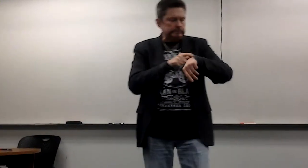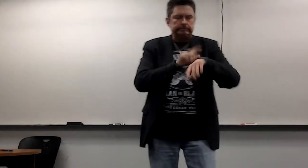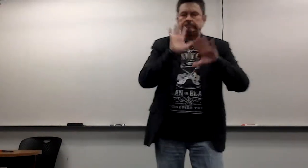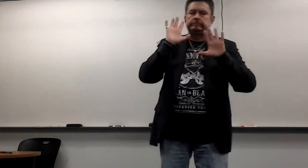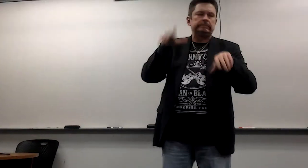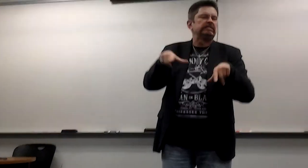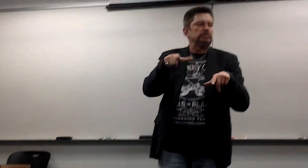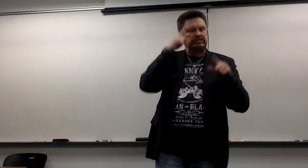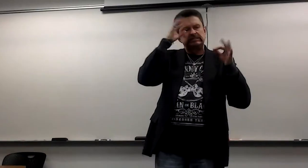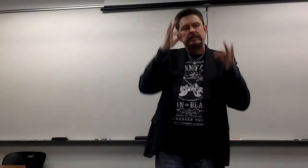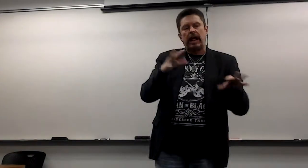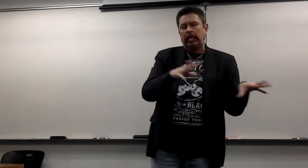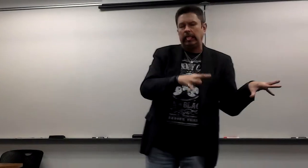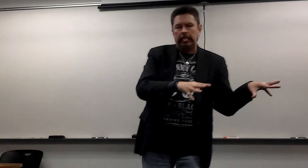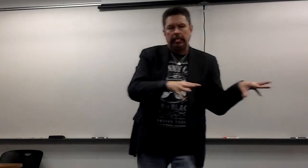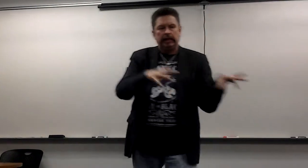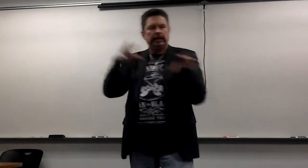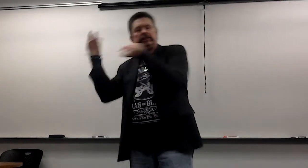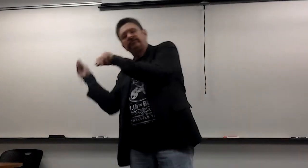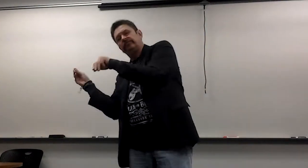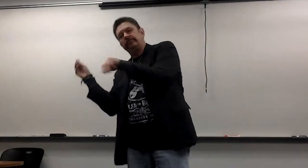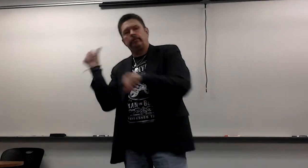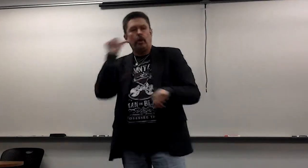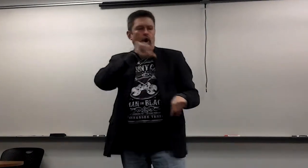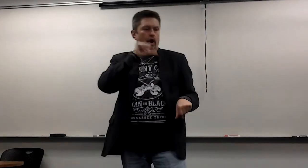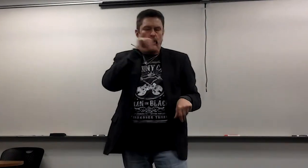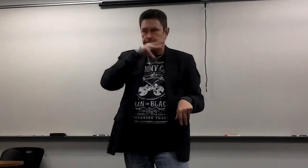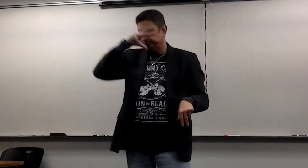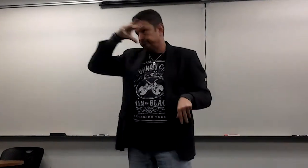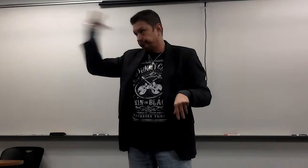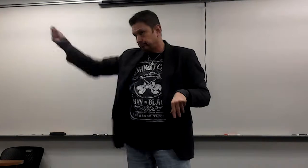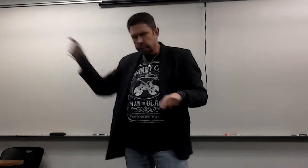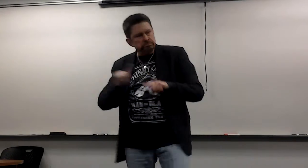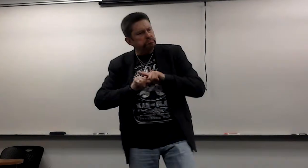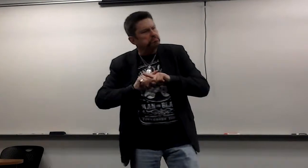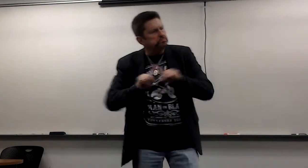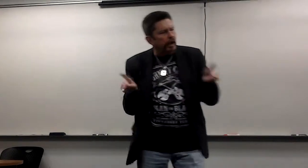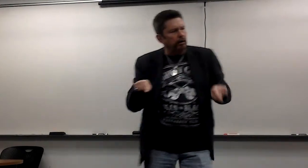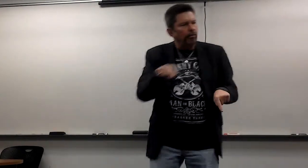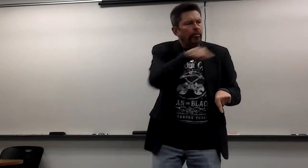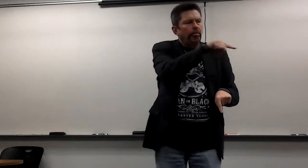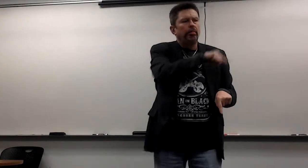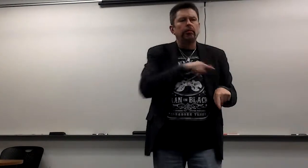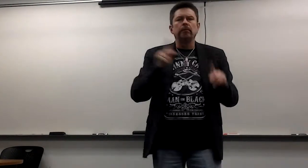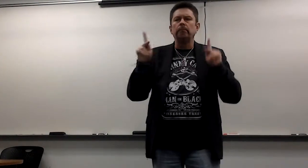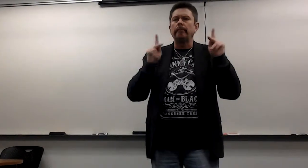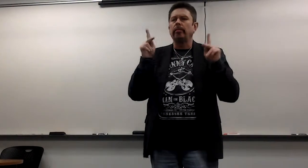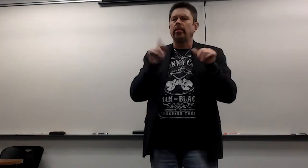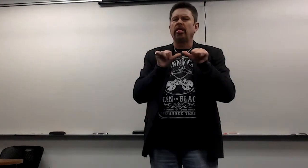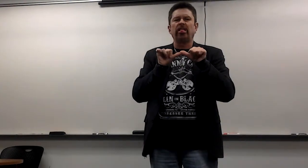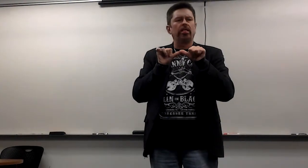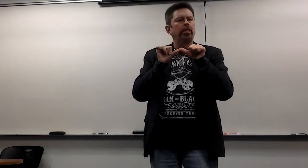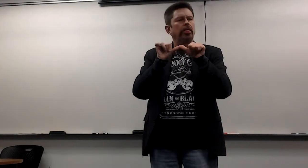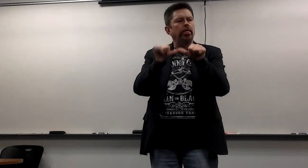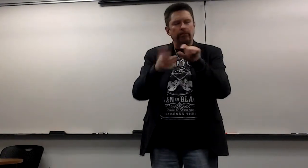I need to go." So she decided to leave. So she left the bar. But the people, they